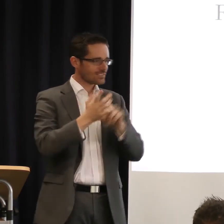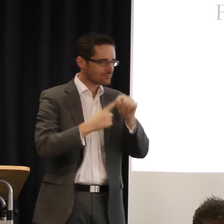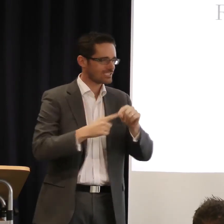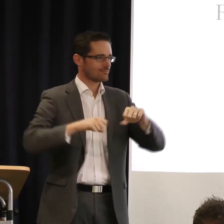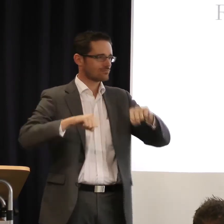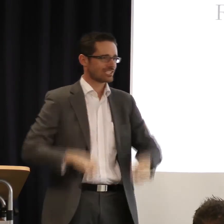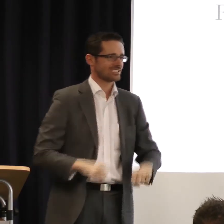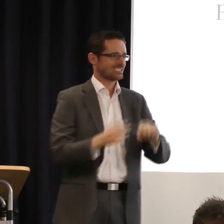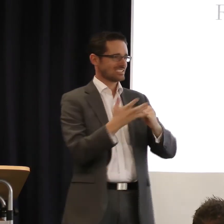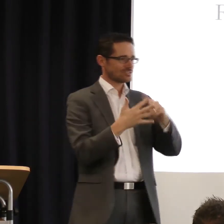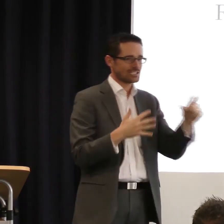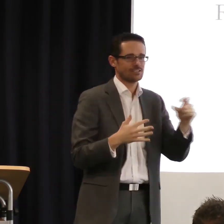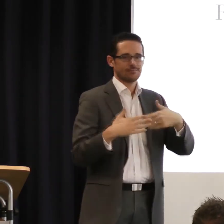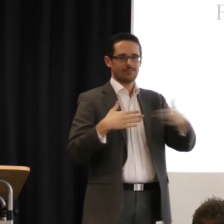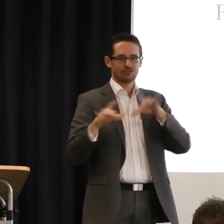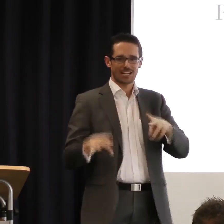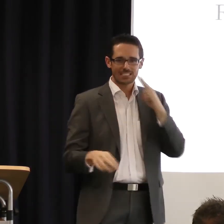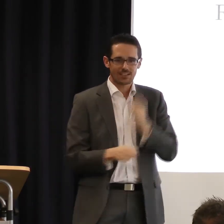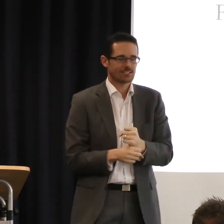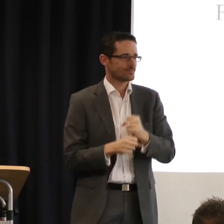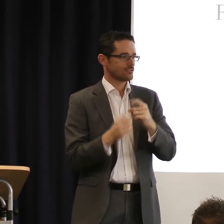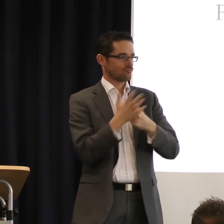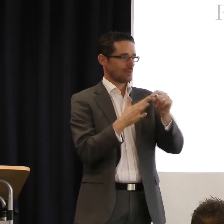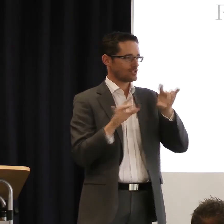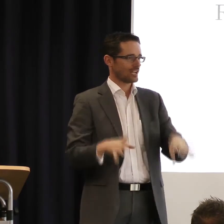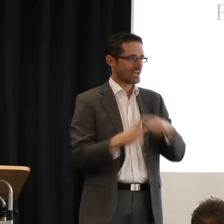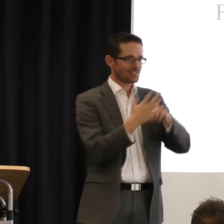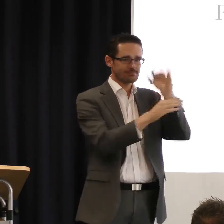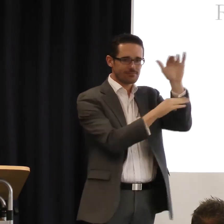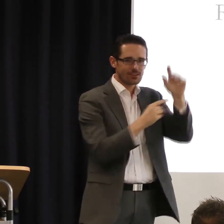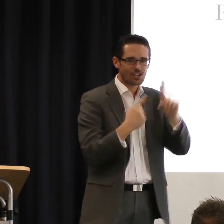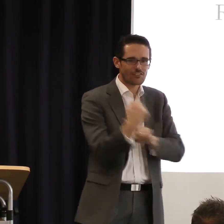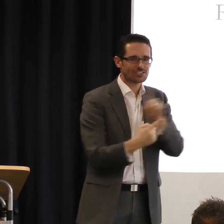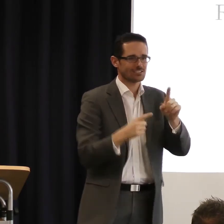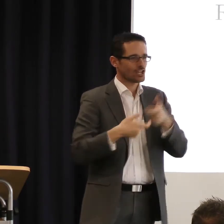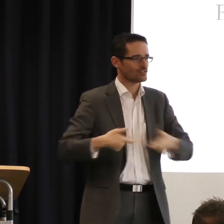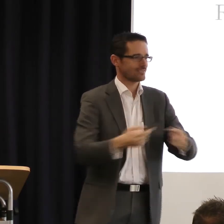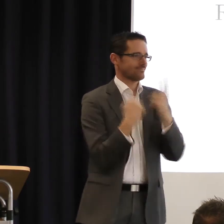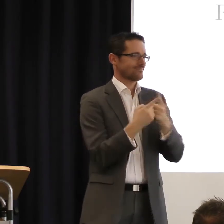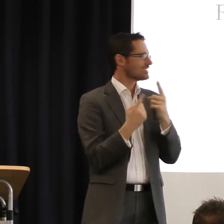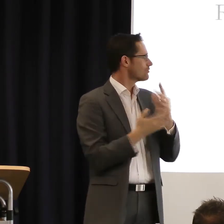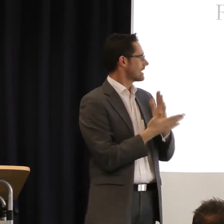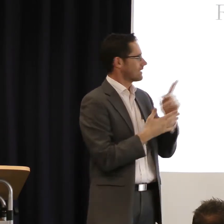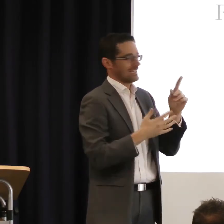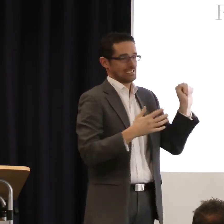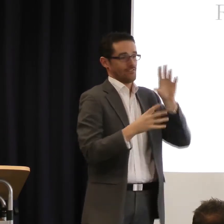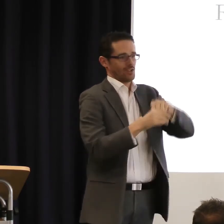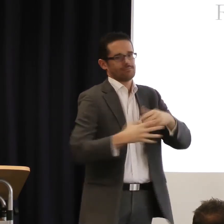John was a life member, vice president, secretary, works in Australia, international conferences and congresses.